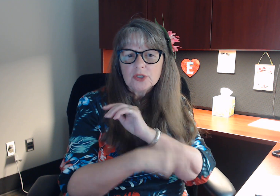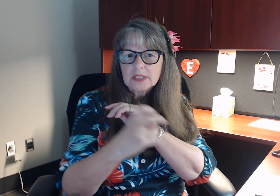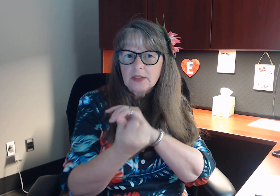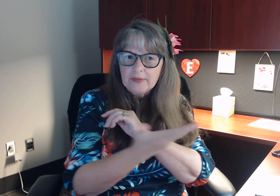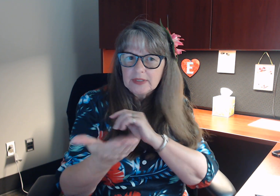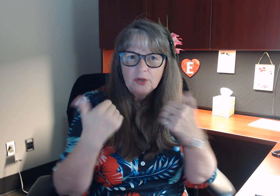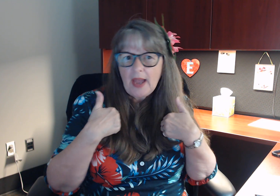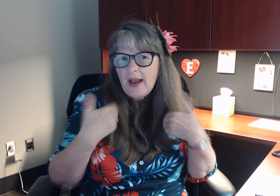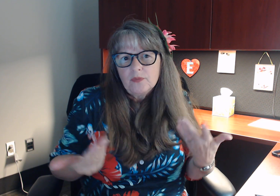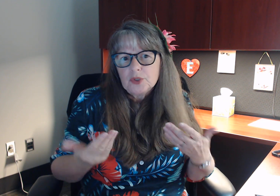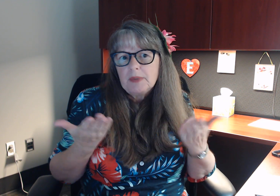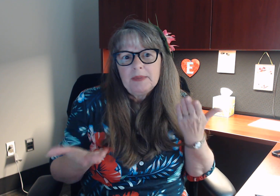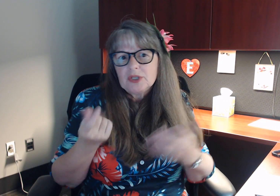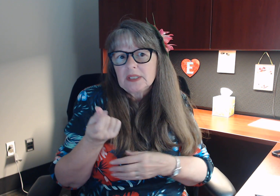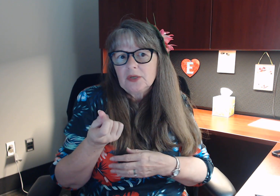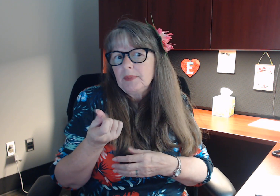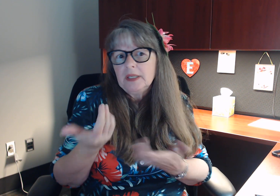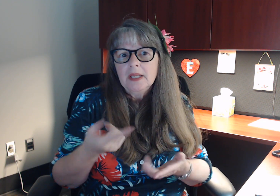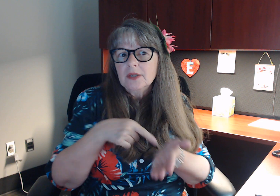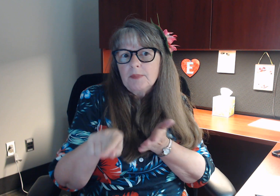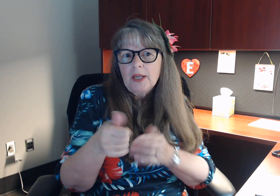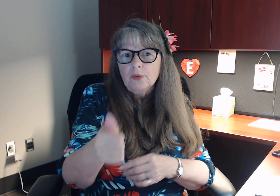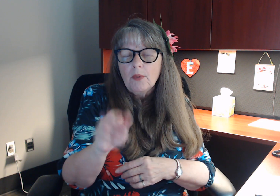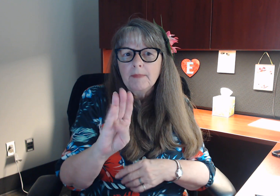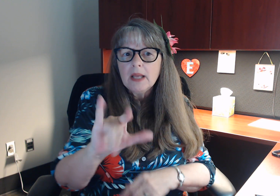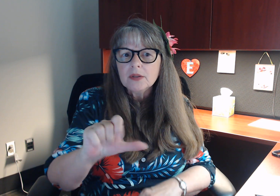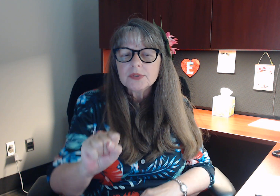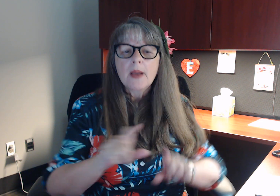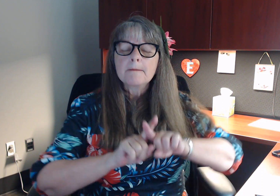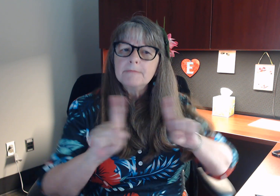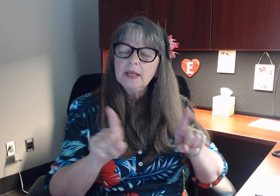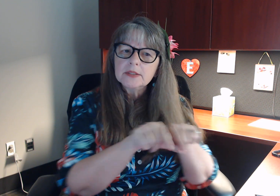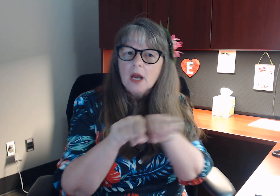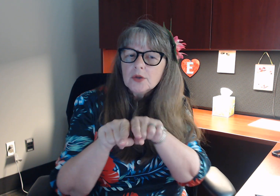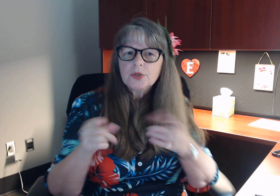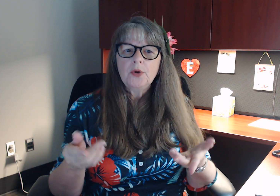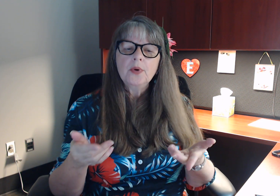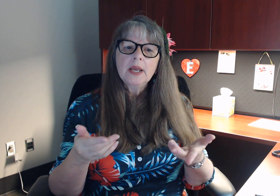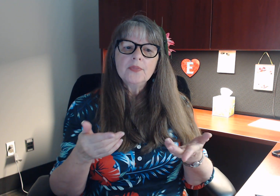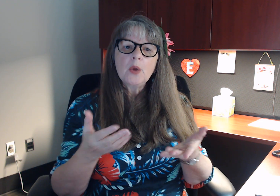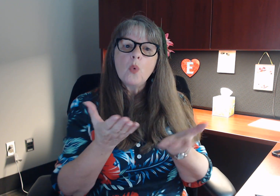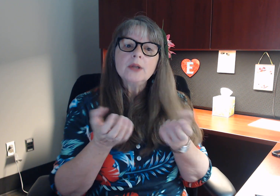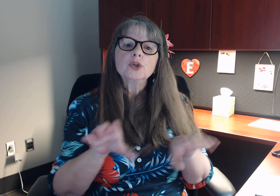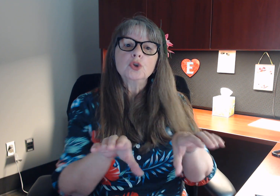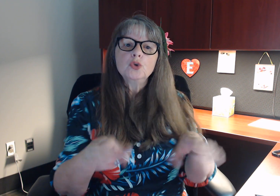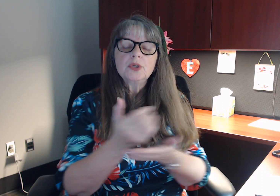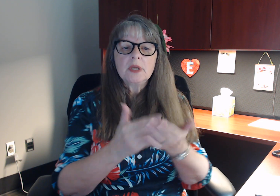steal everything you have, which may be just a little bit to pay your own bills, but it's also, they want to do something